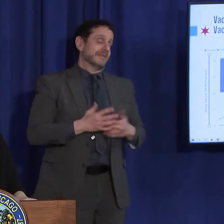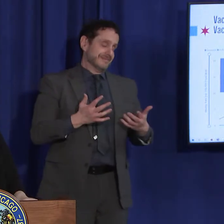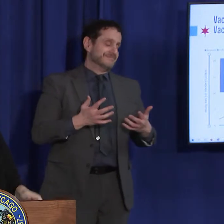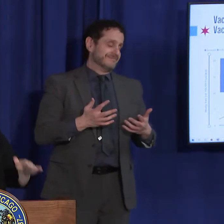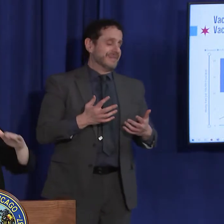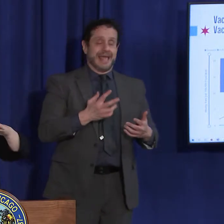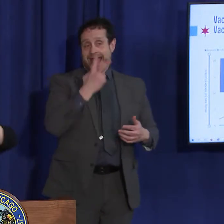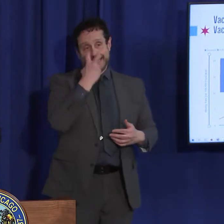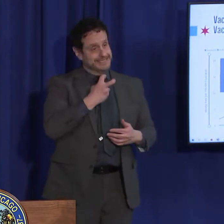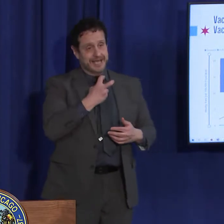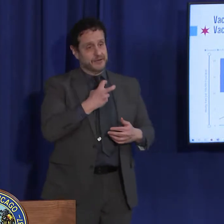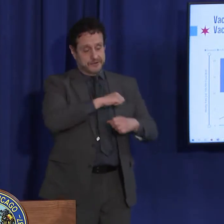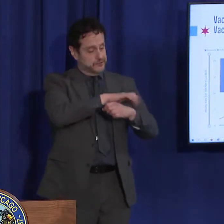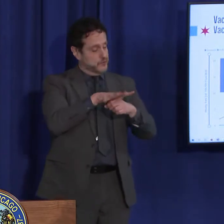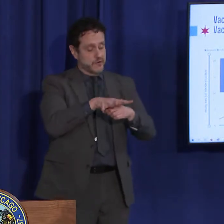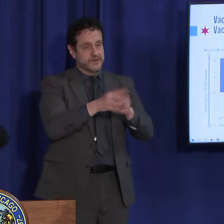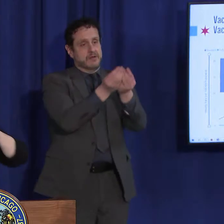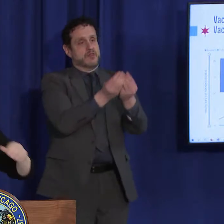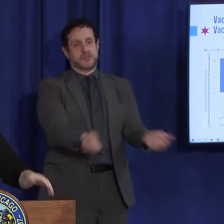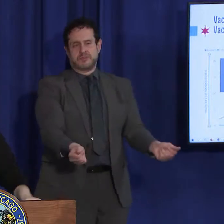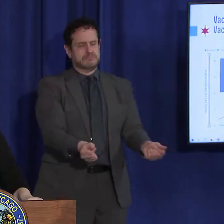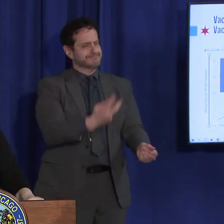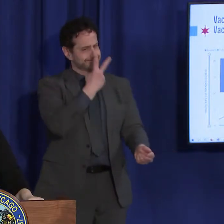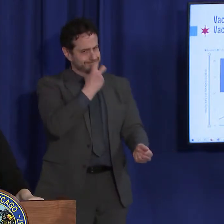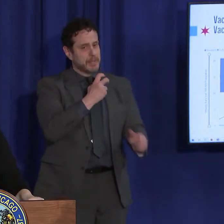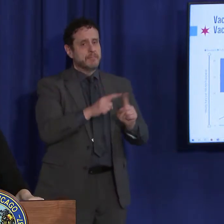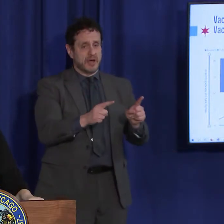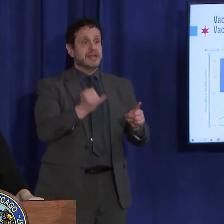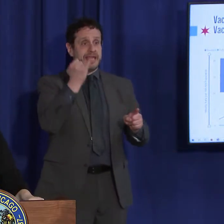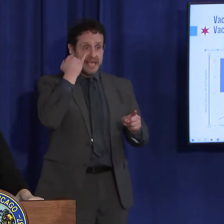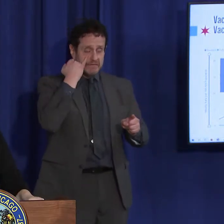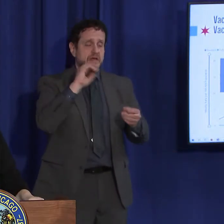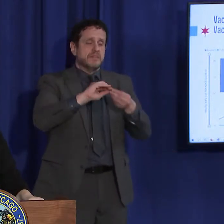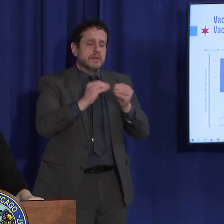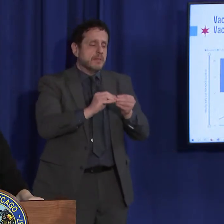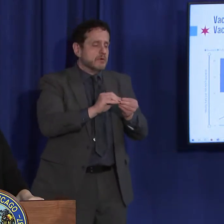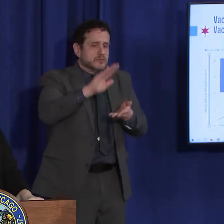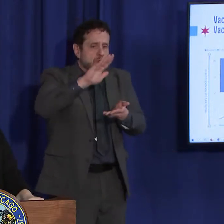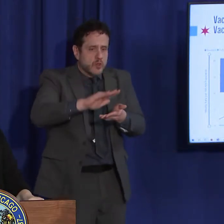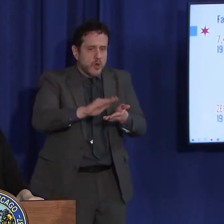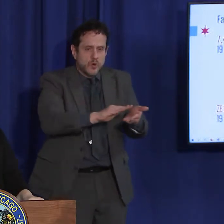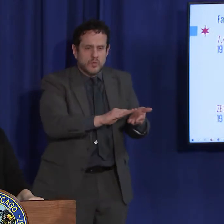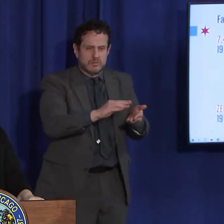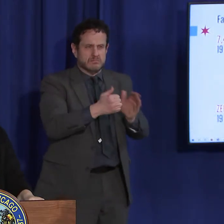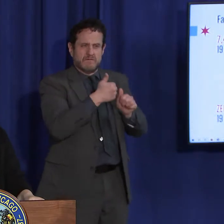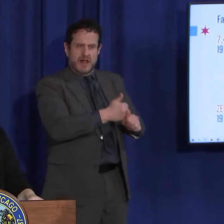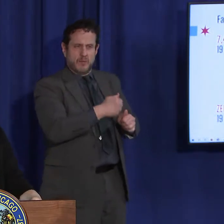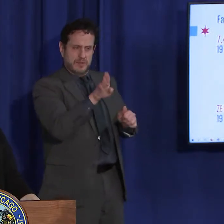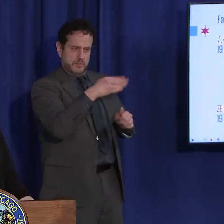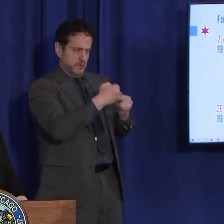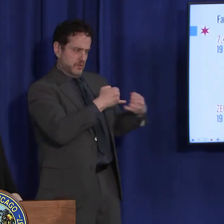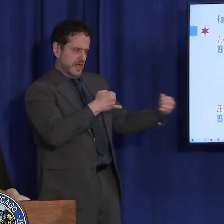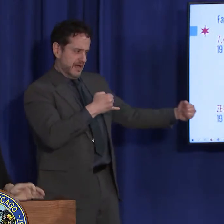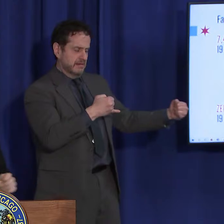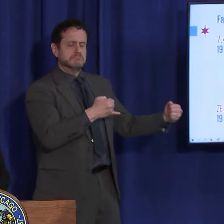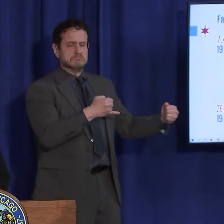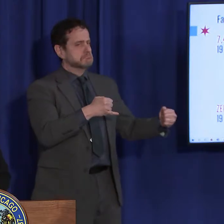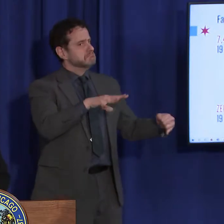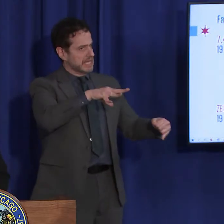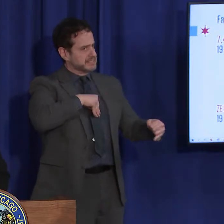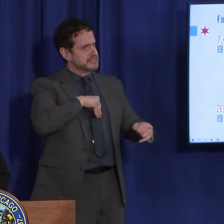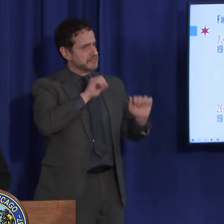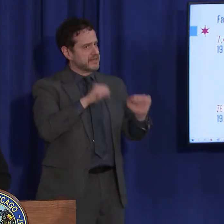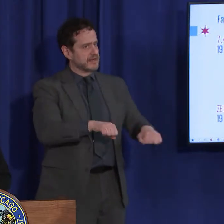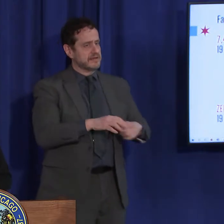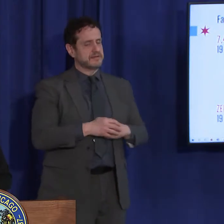most likely, but if we can turn it into something that looks like the blue lines there, it's something we can live with. A couple more